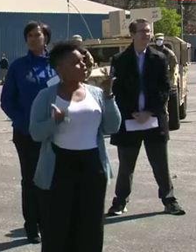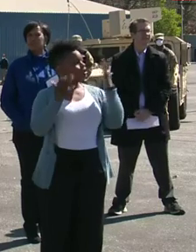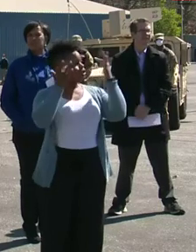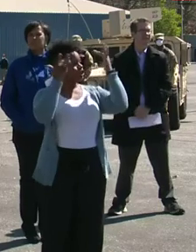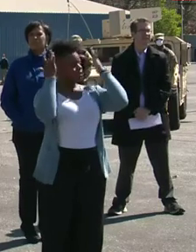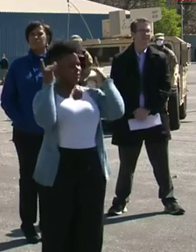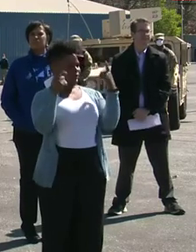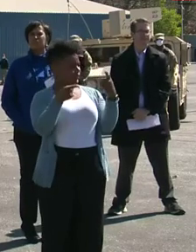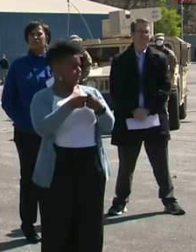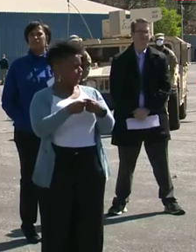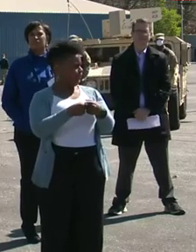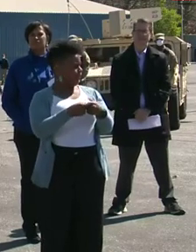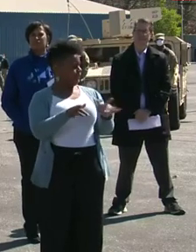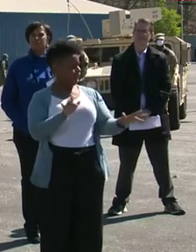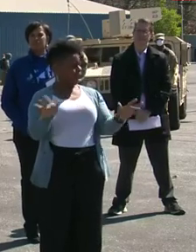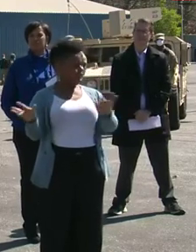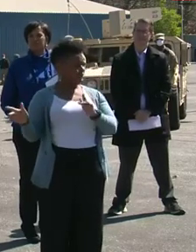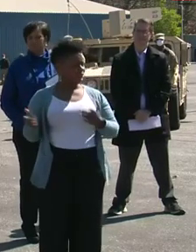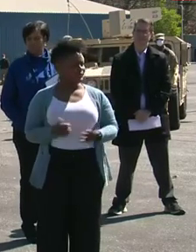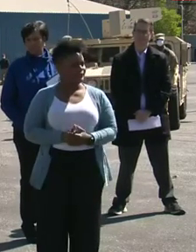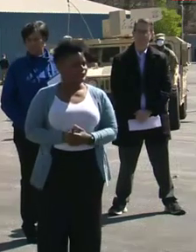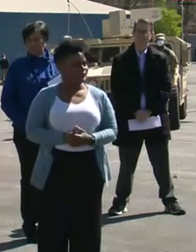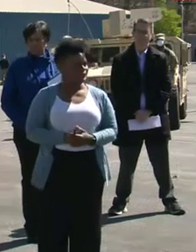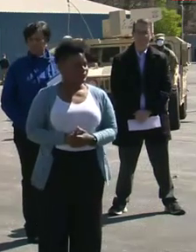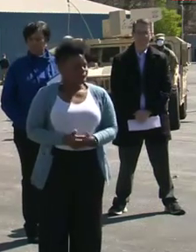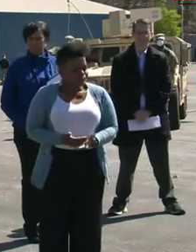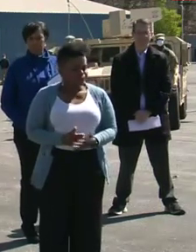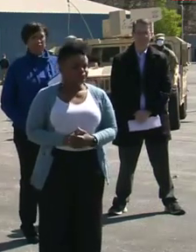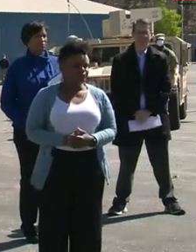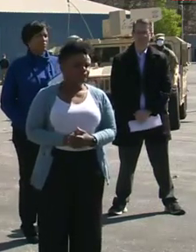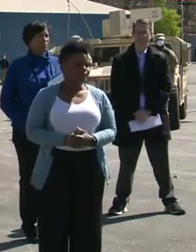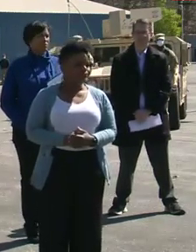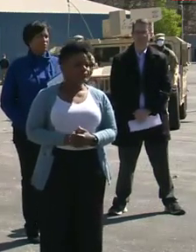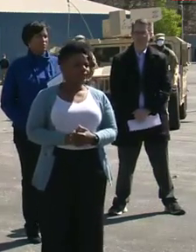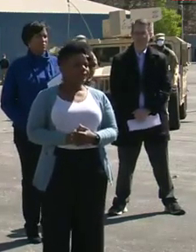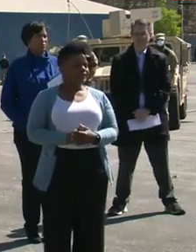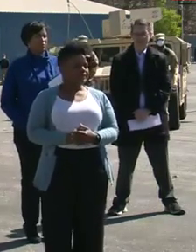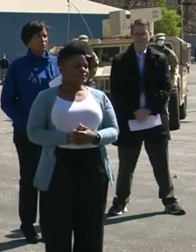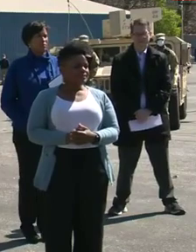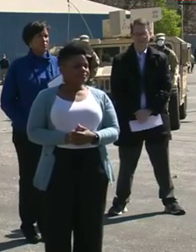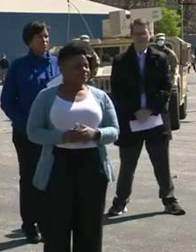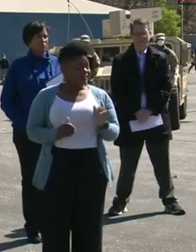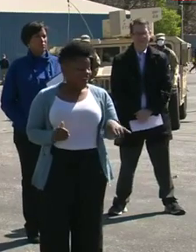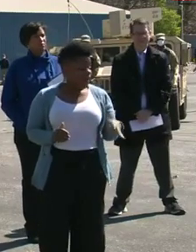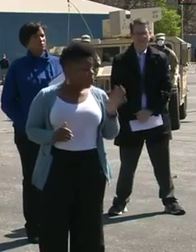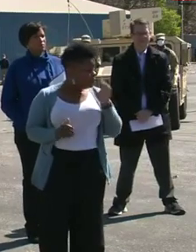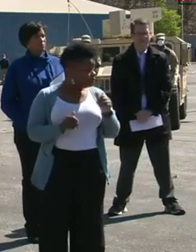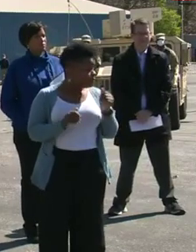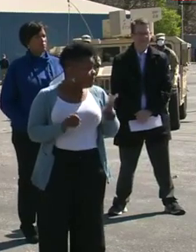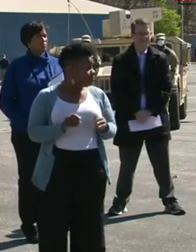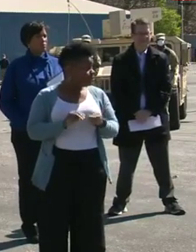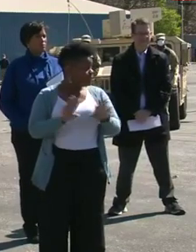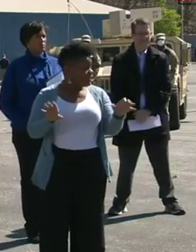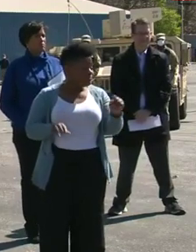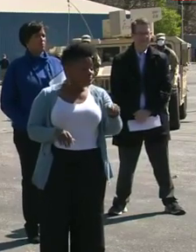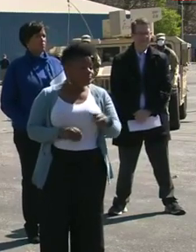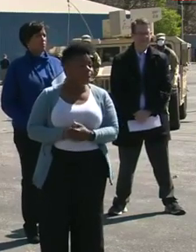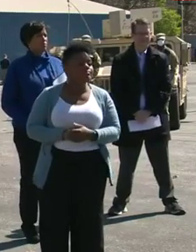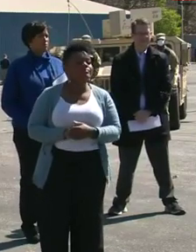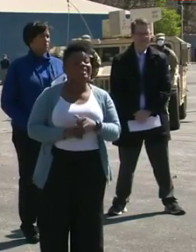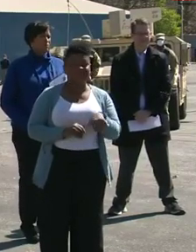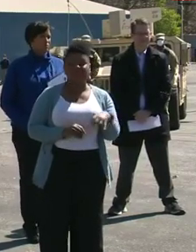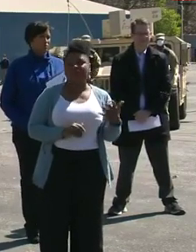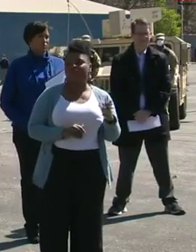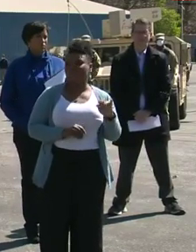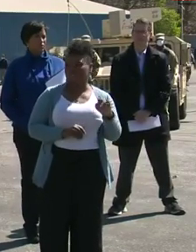be wet, and touch the face covering and touch other surfaces, which can actually increase the risk of transmission. So